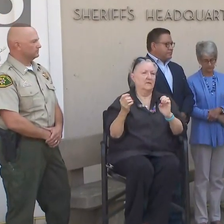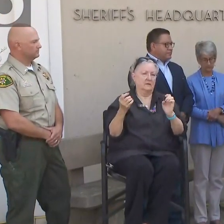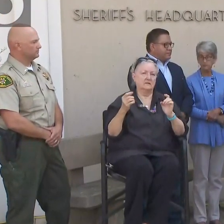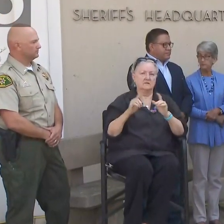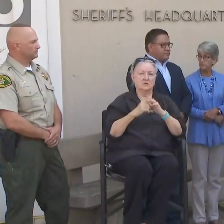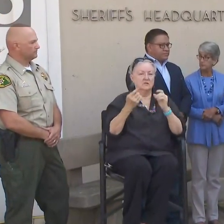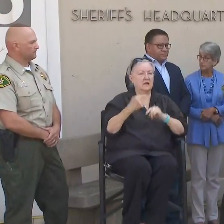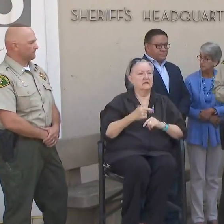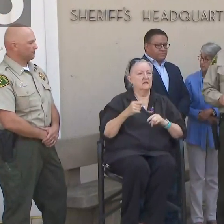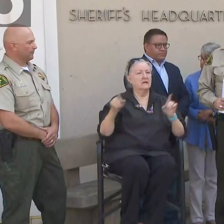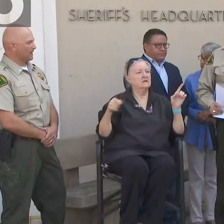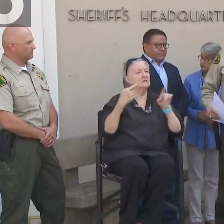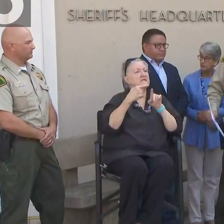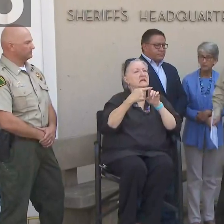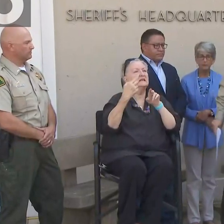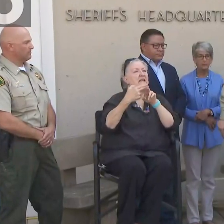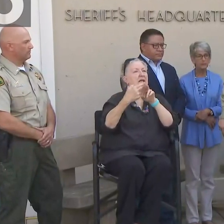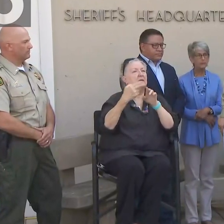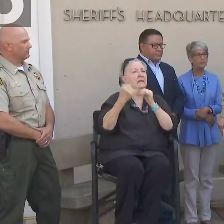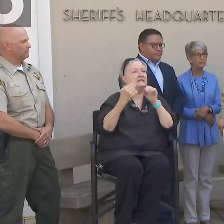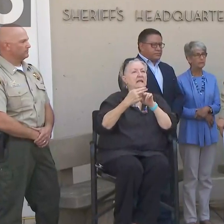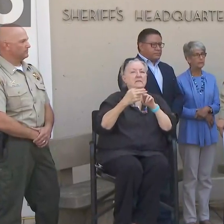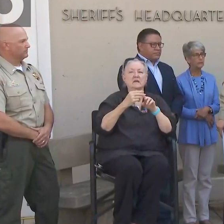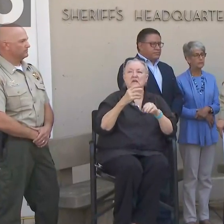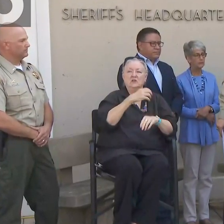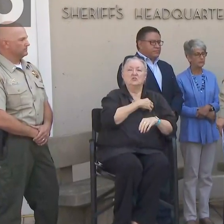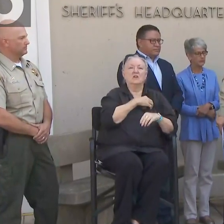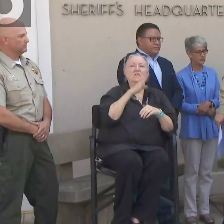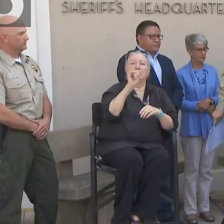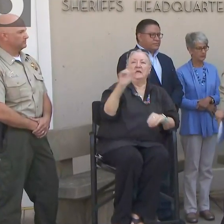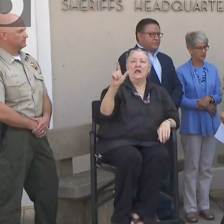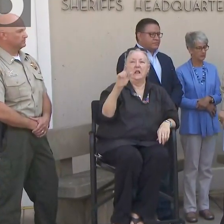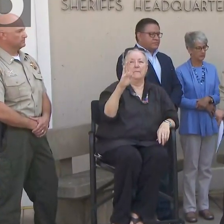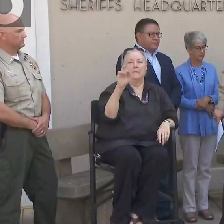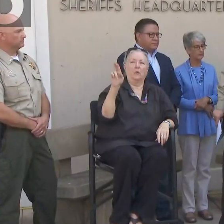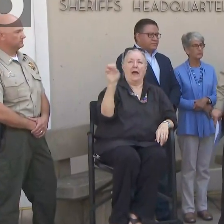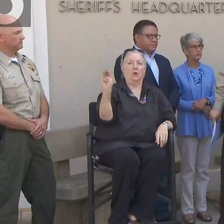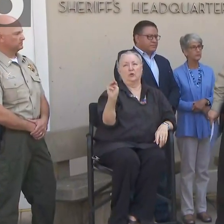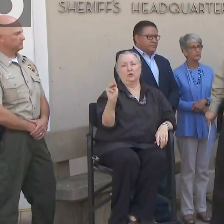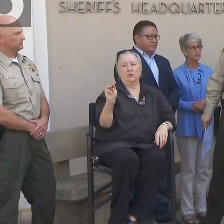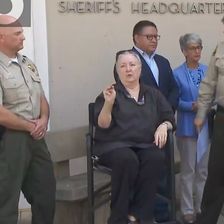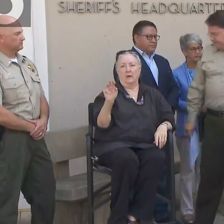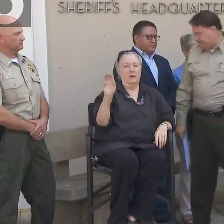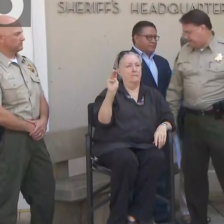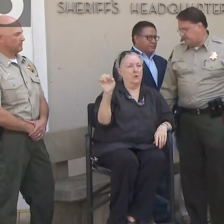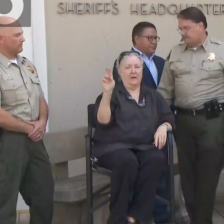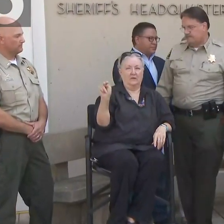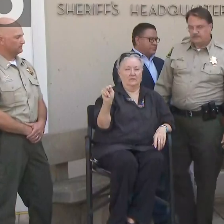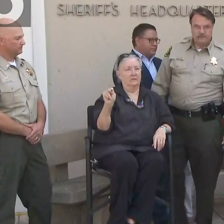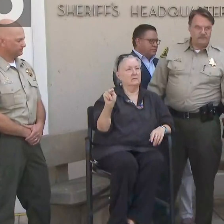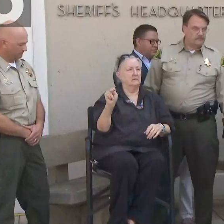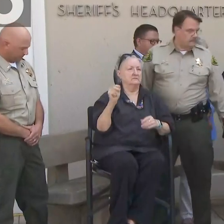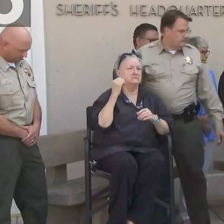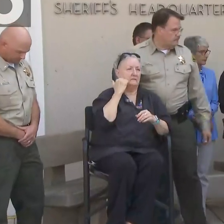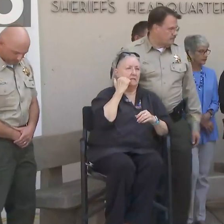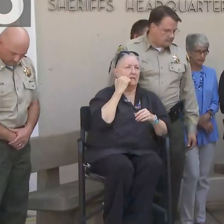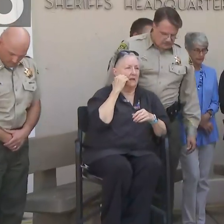morning. Yeah, my name is Sheriff Bill Brown. Common spelling.